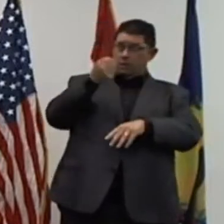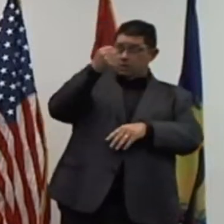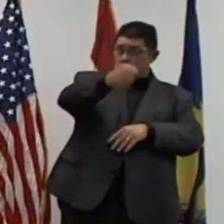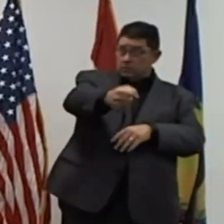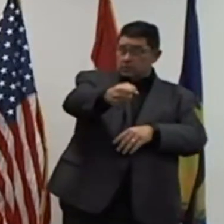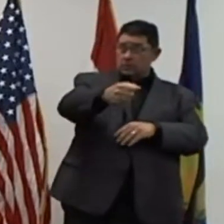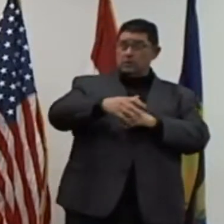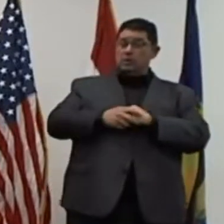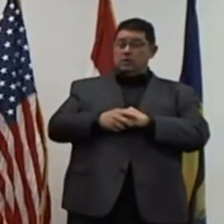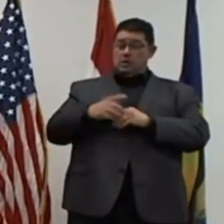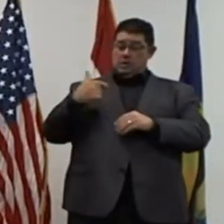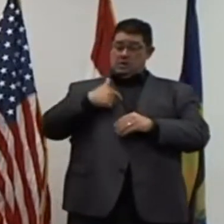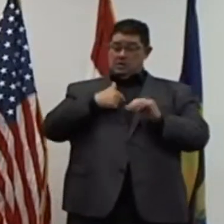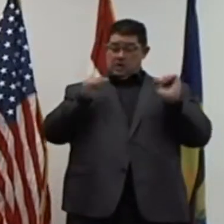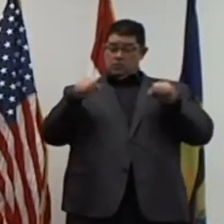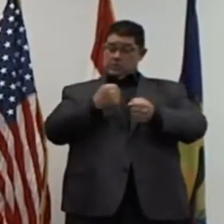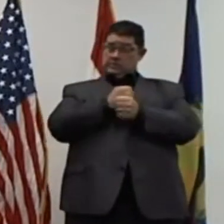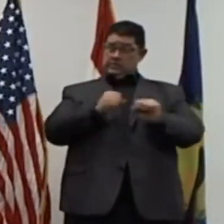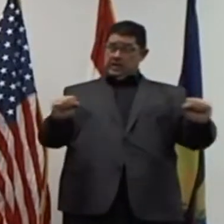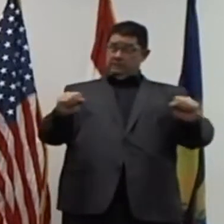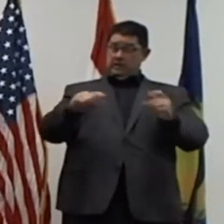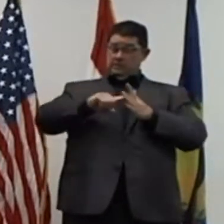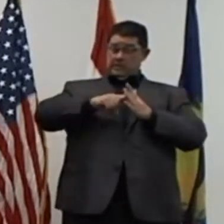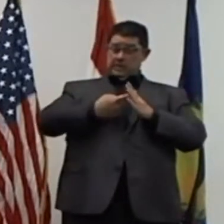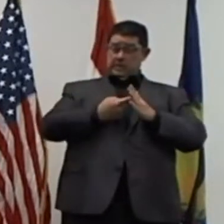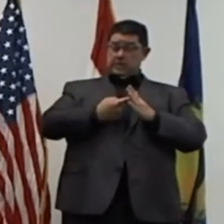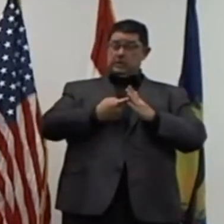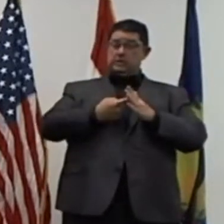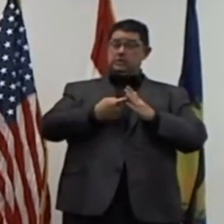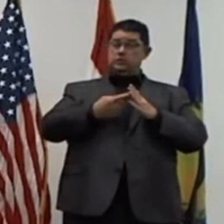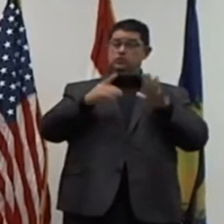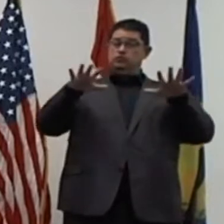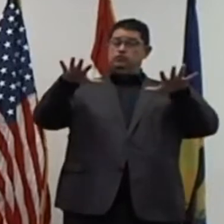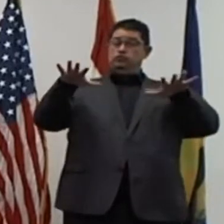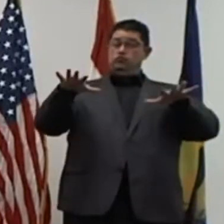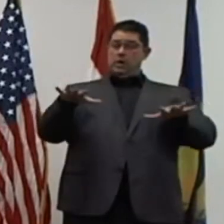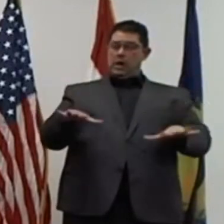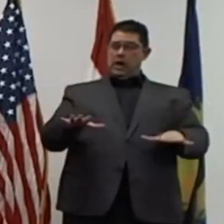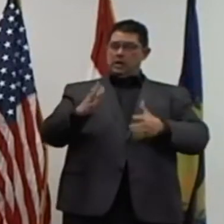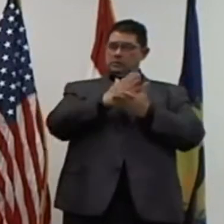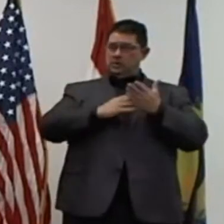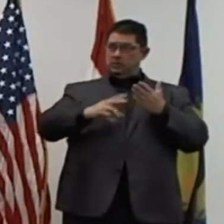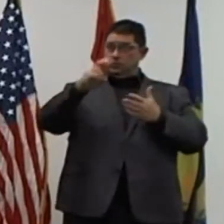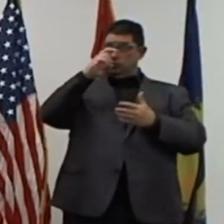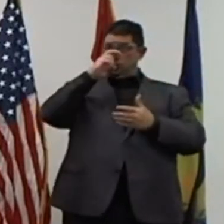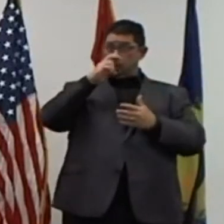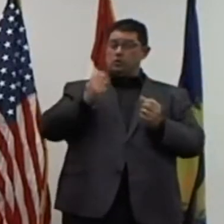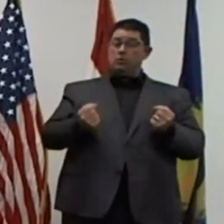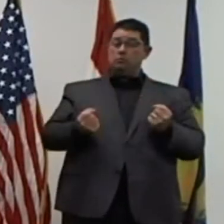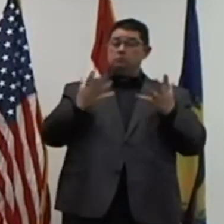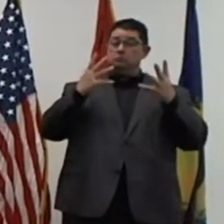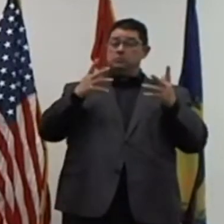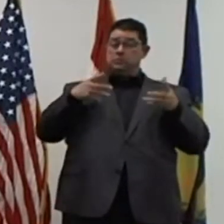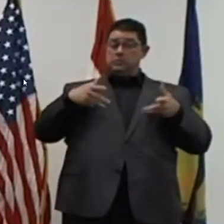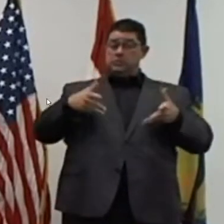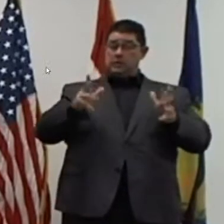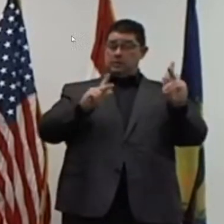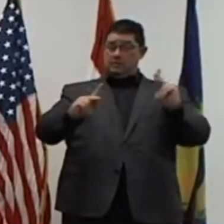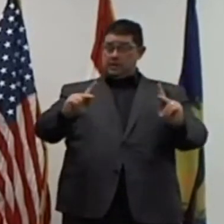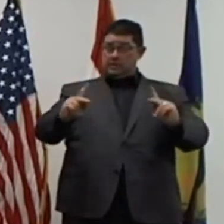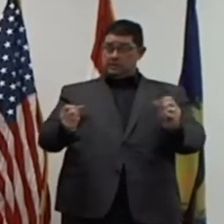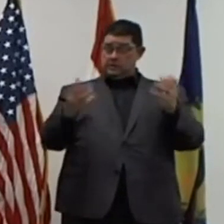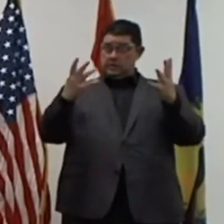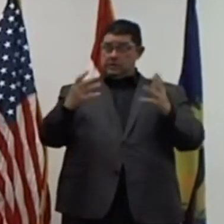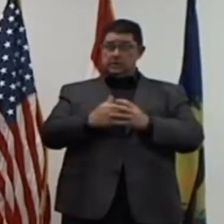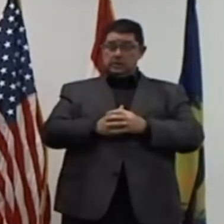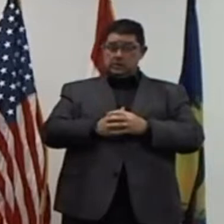community, that we can safely begin to relax some of our restrictions on capacity, and we believe it's the right thing to do